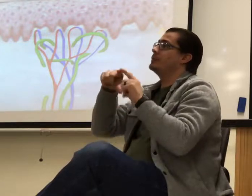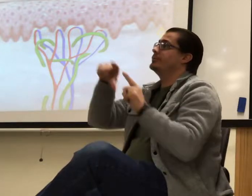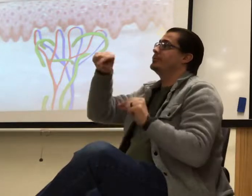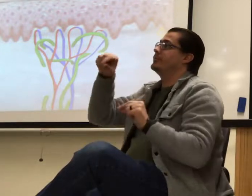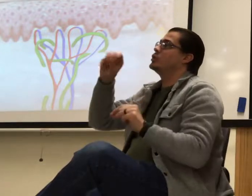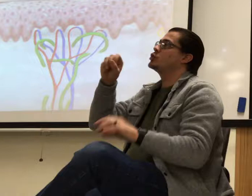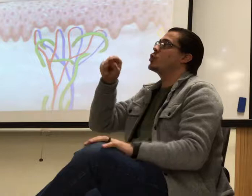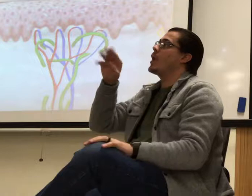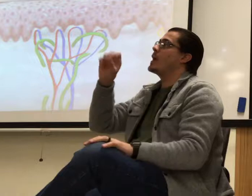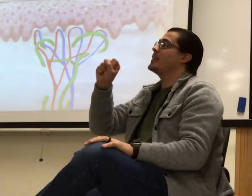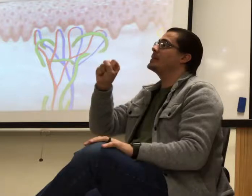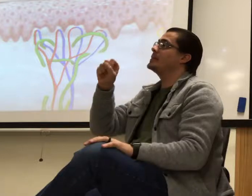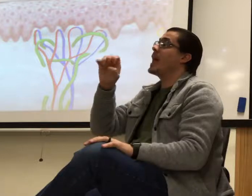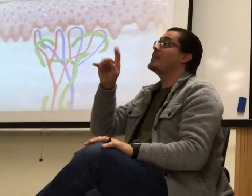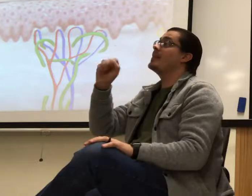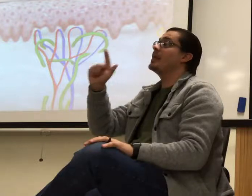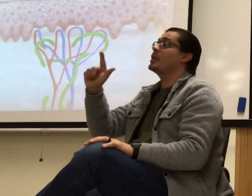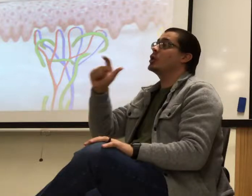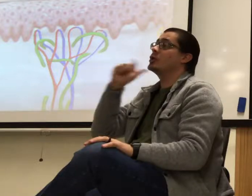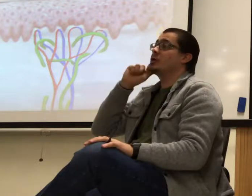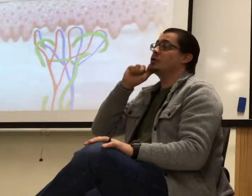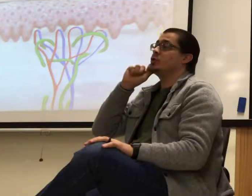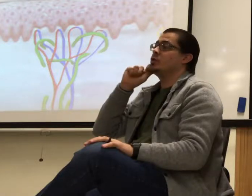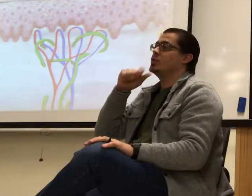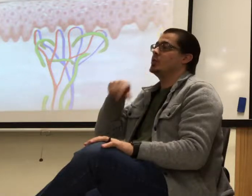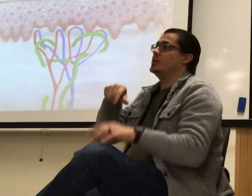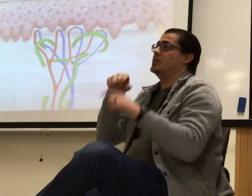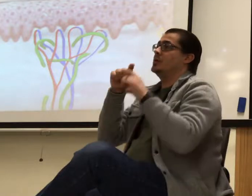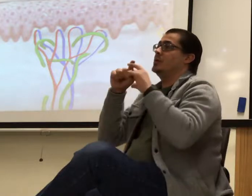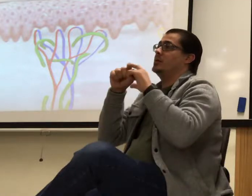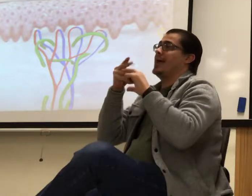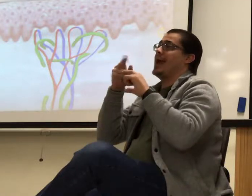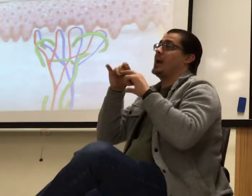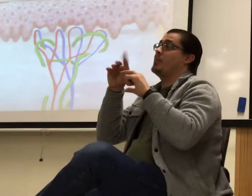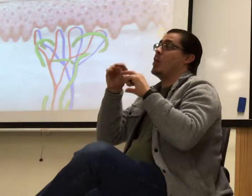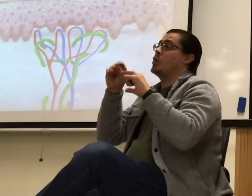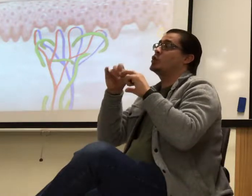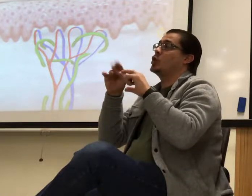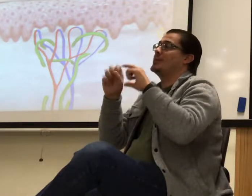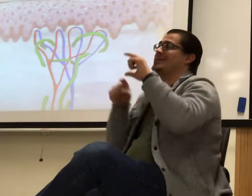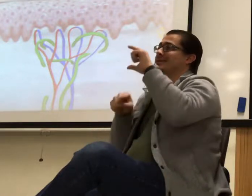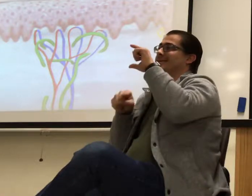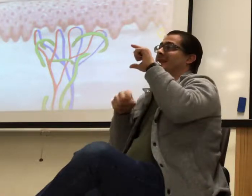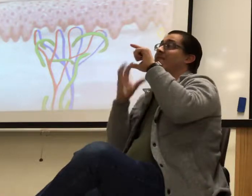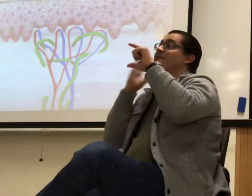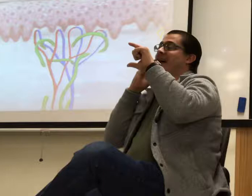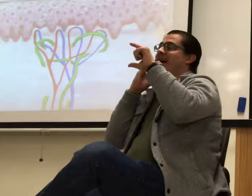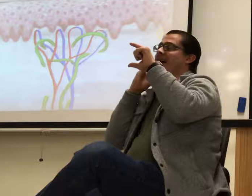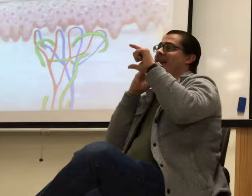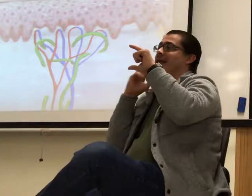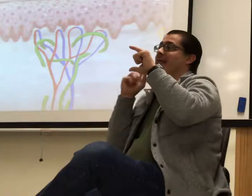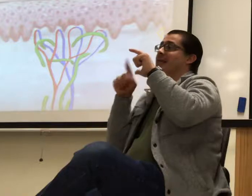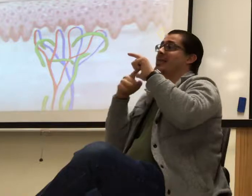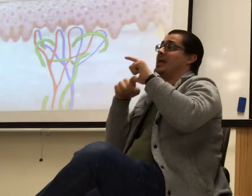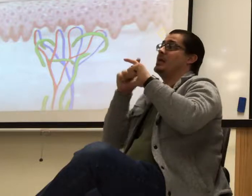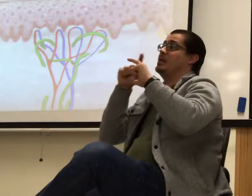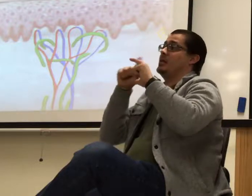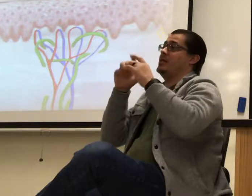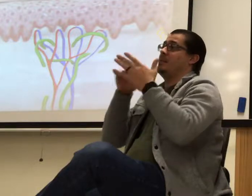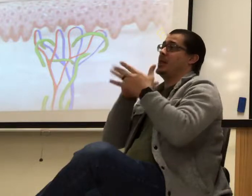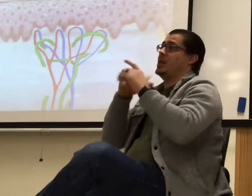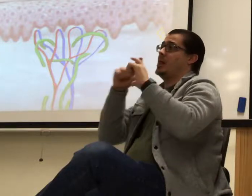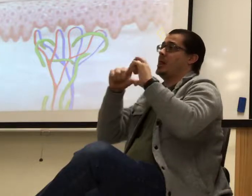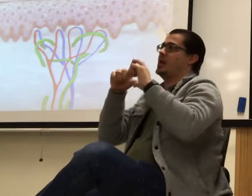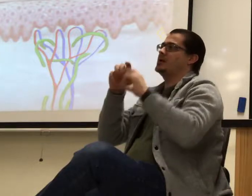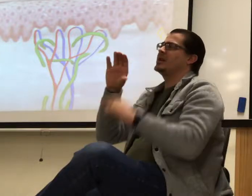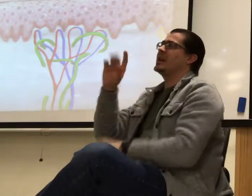It's keratinizing. The hypodermis is mostly fat, and the dermis is our connective